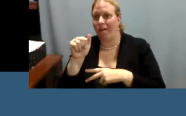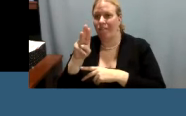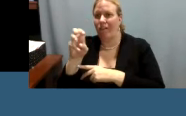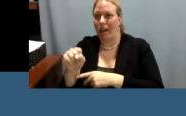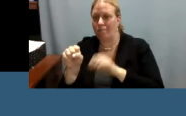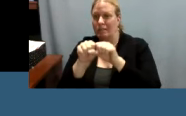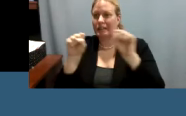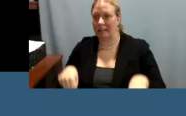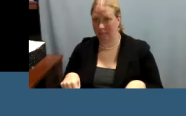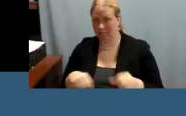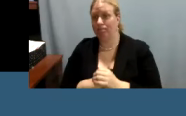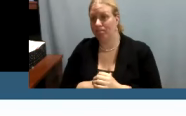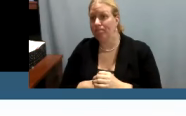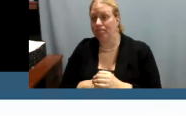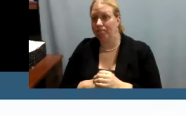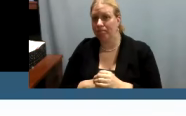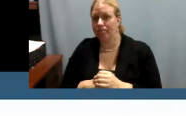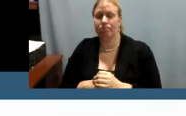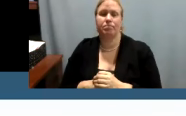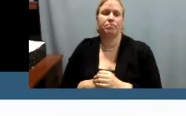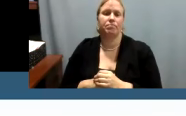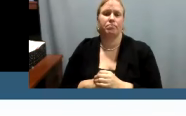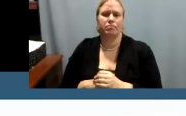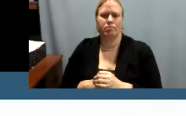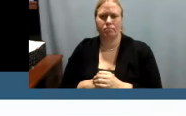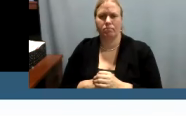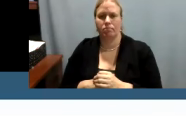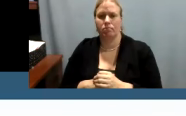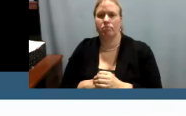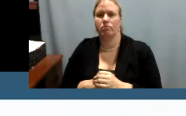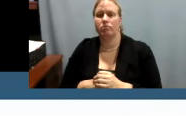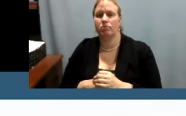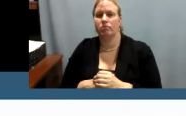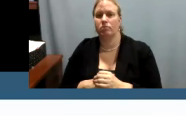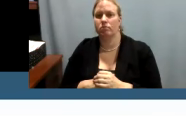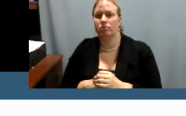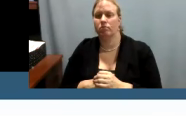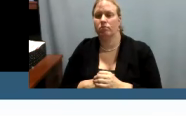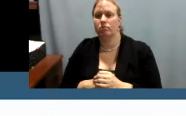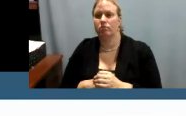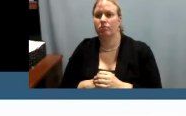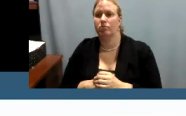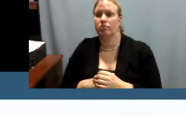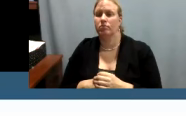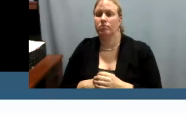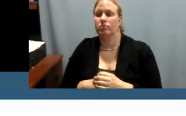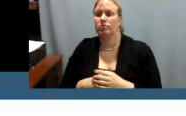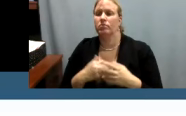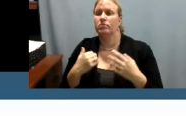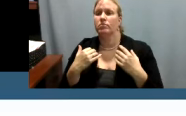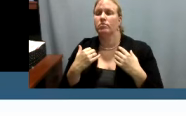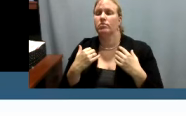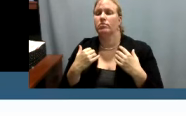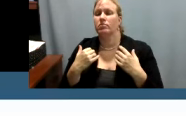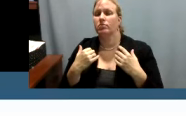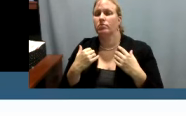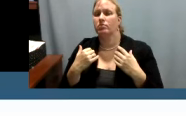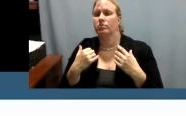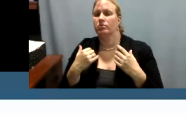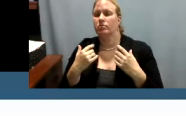once you get go through that process um what's important as i wrap up um is that we will be indicating